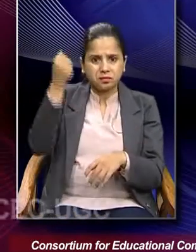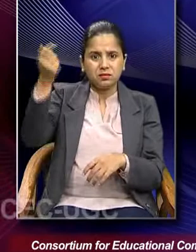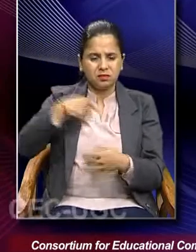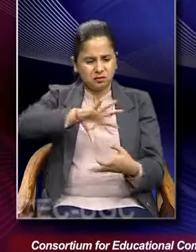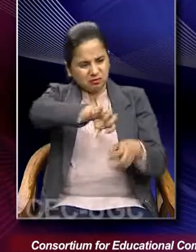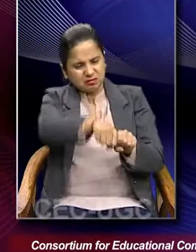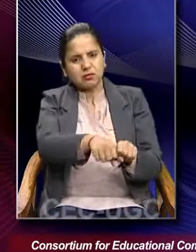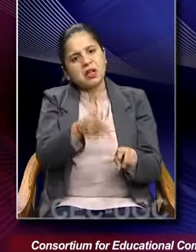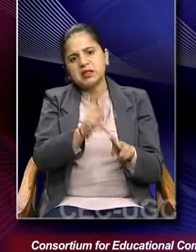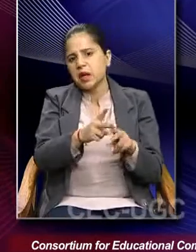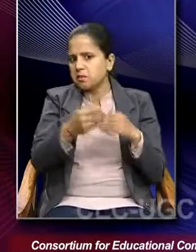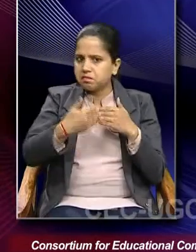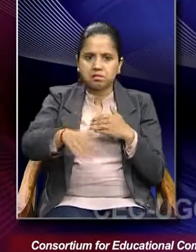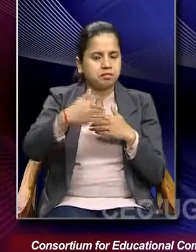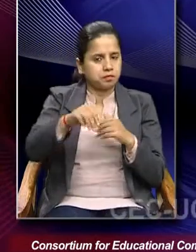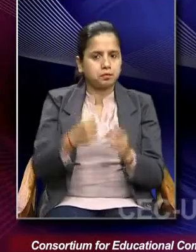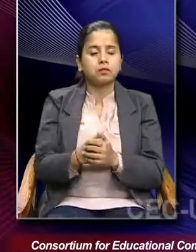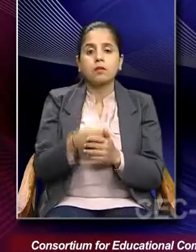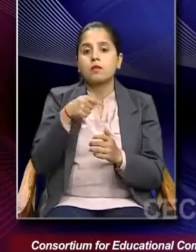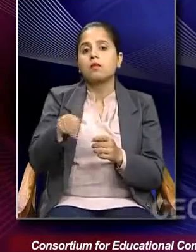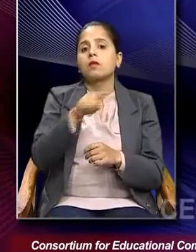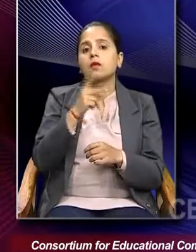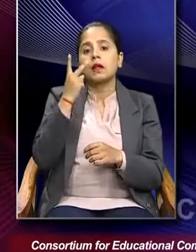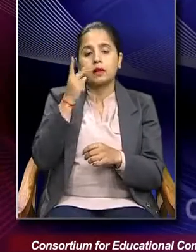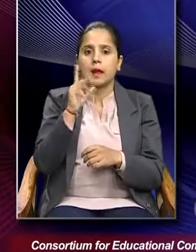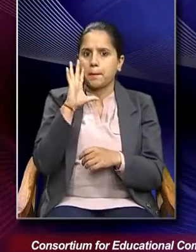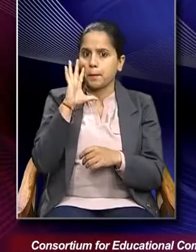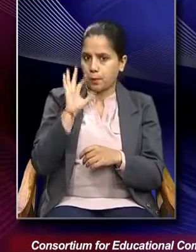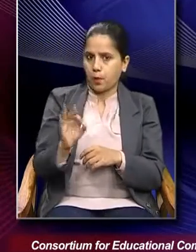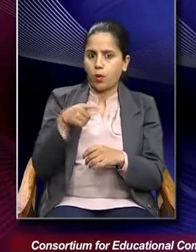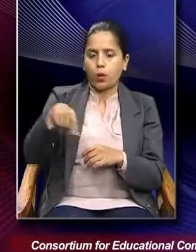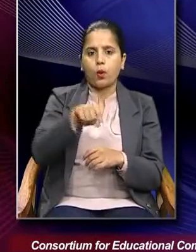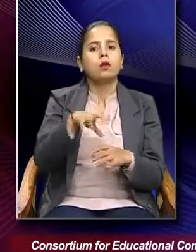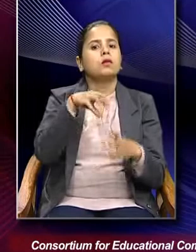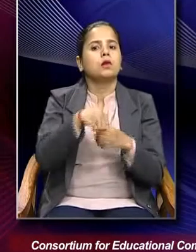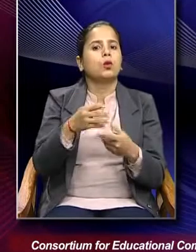going to change. Now there comes an important part in this